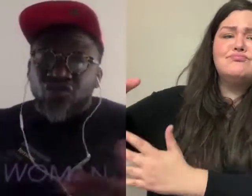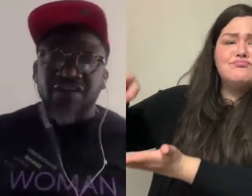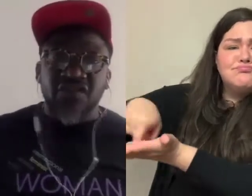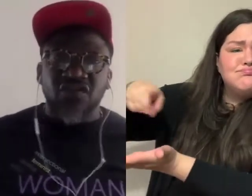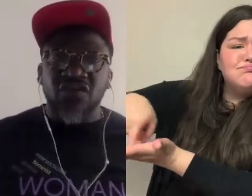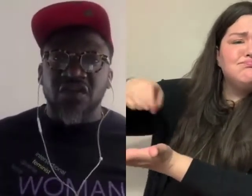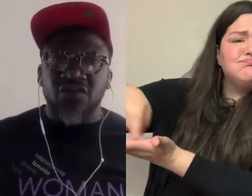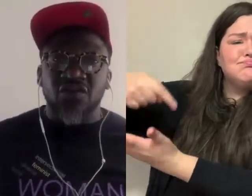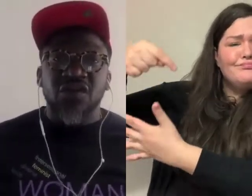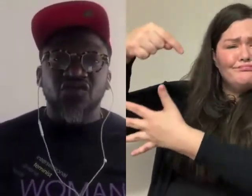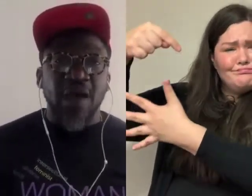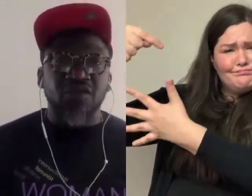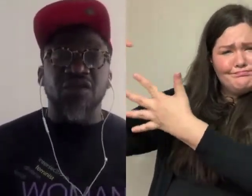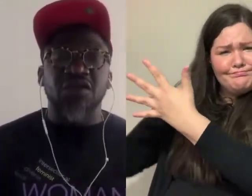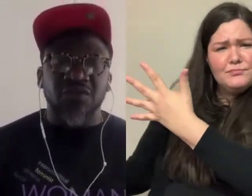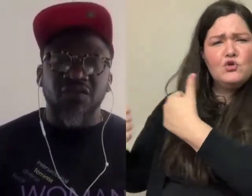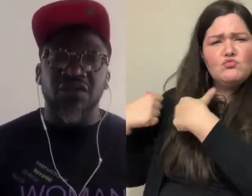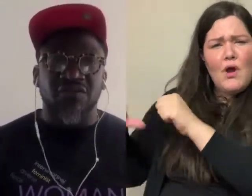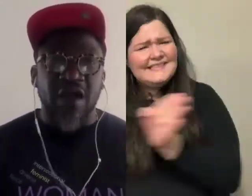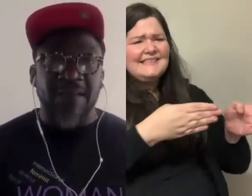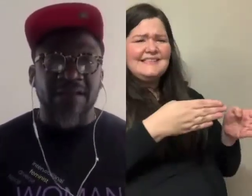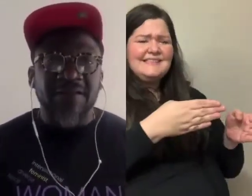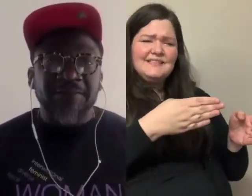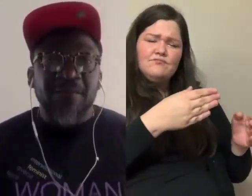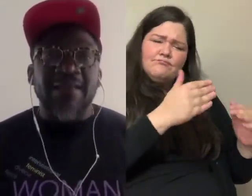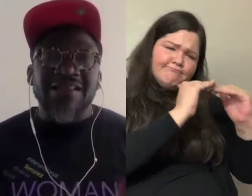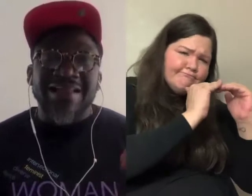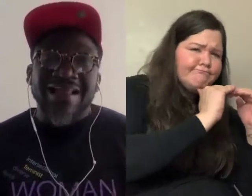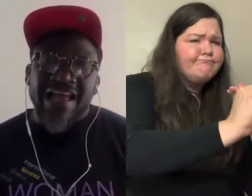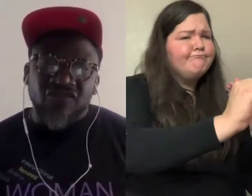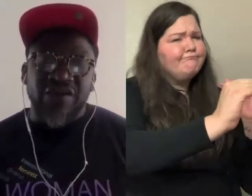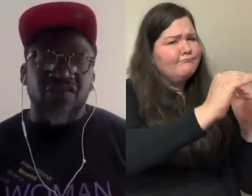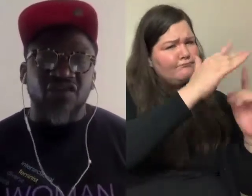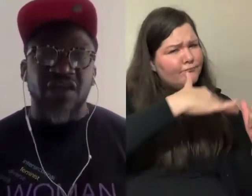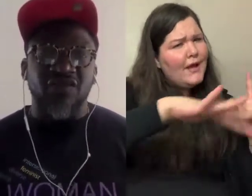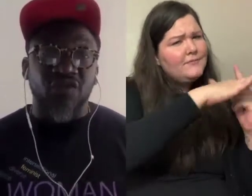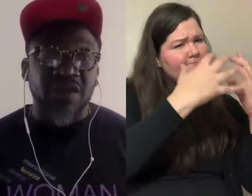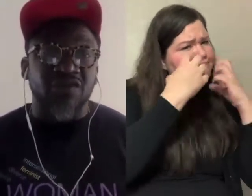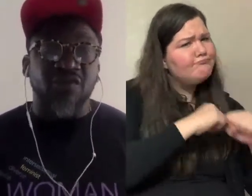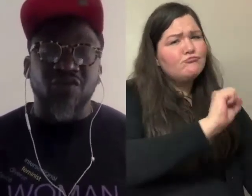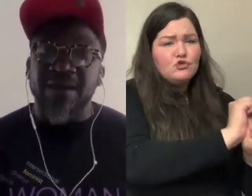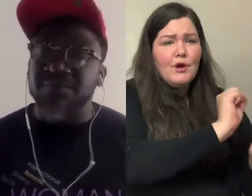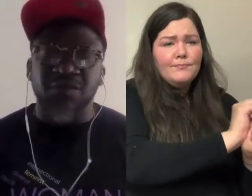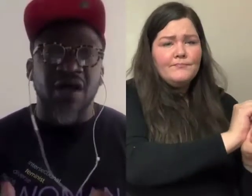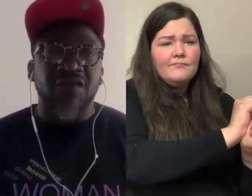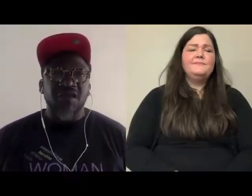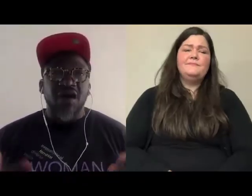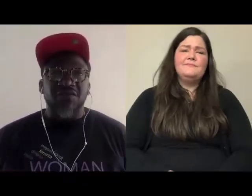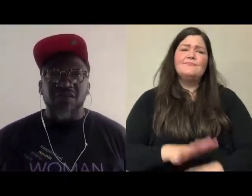mines and transition into jobs that are good for the environment. And that transition is